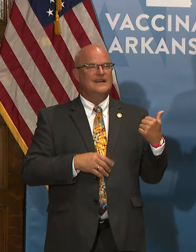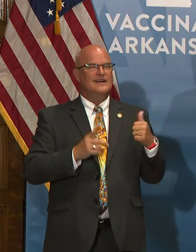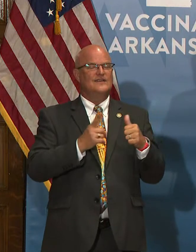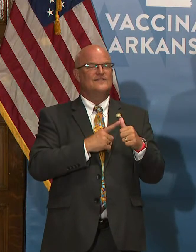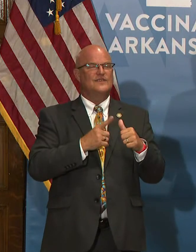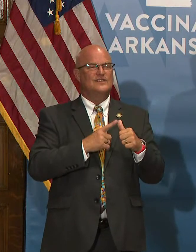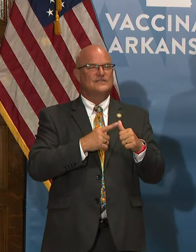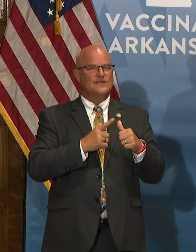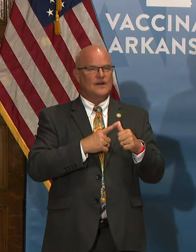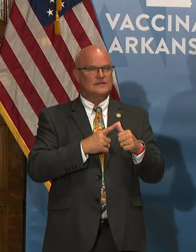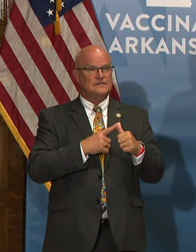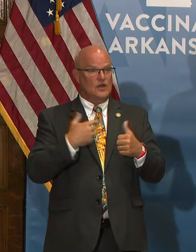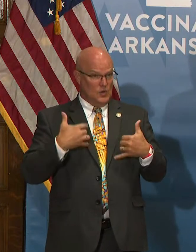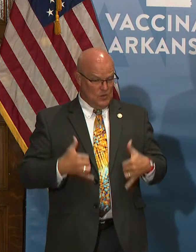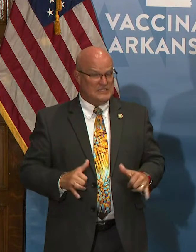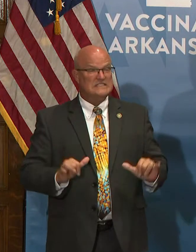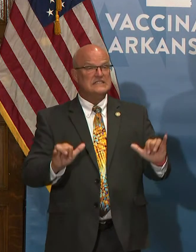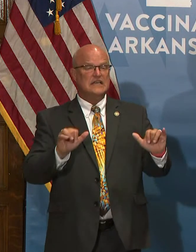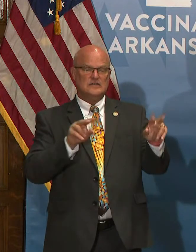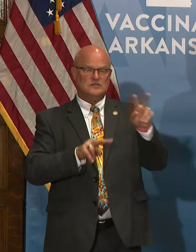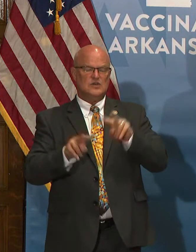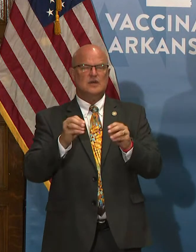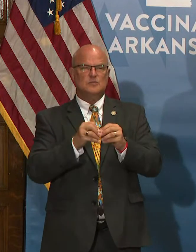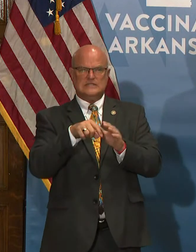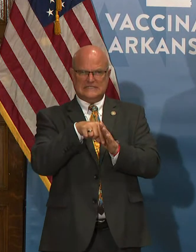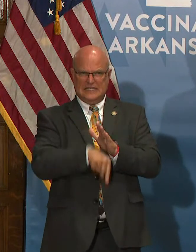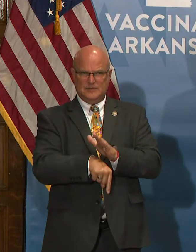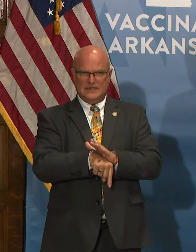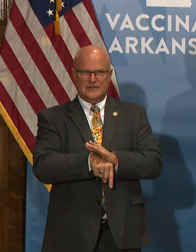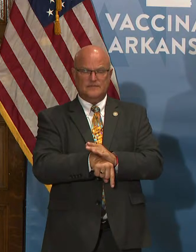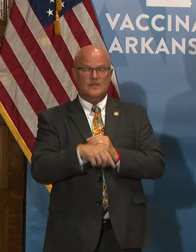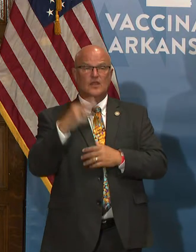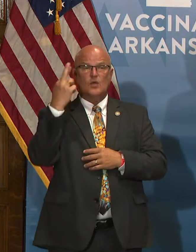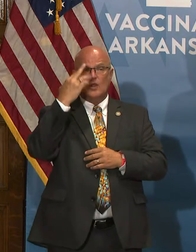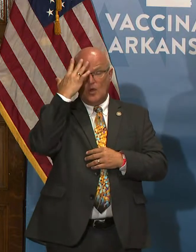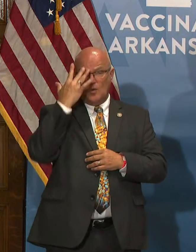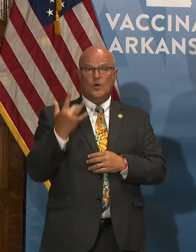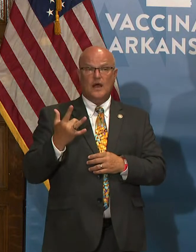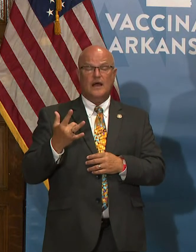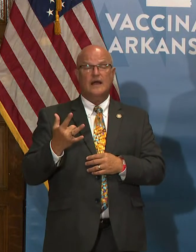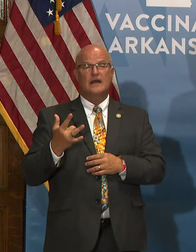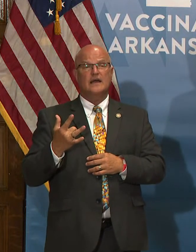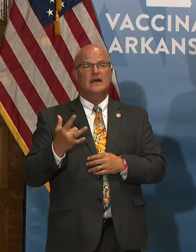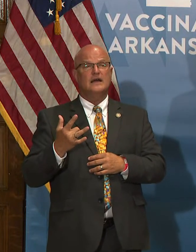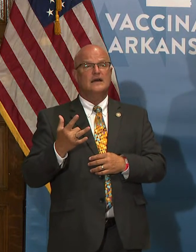First, we're still going to have to look at this more deeply, and the reason that